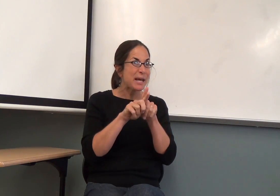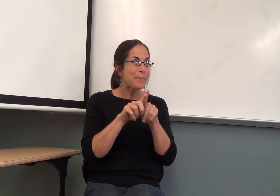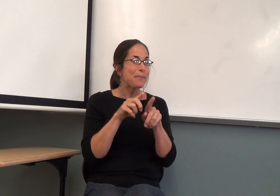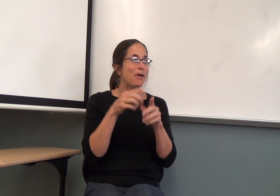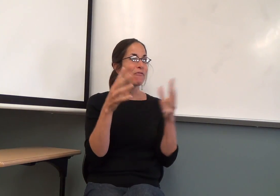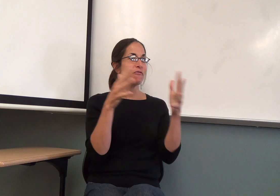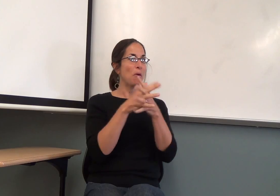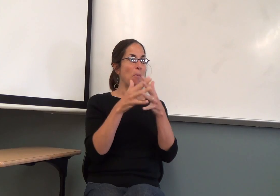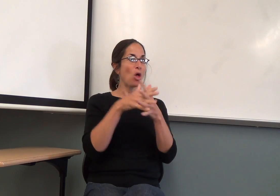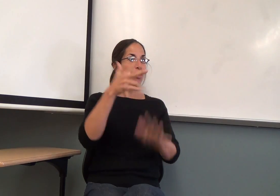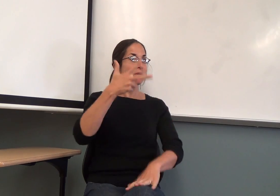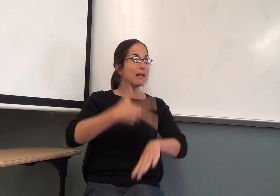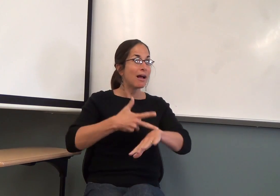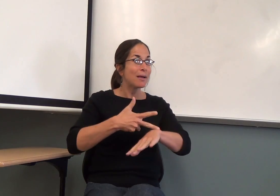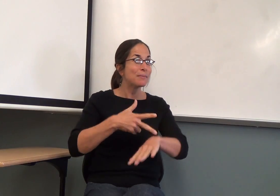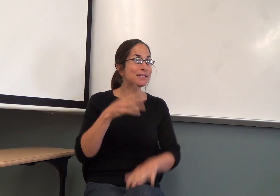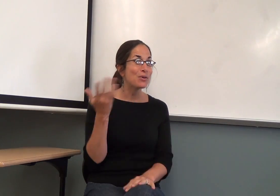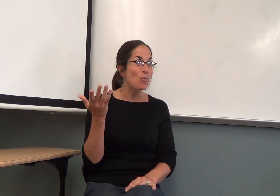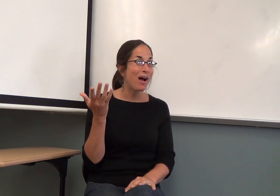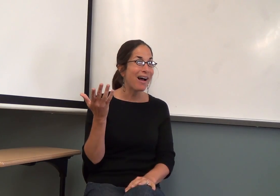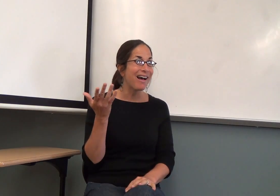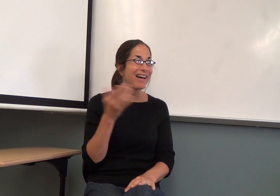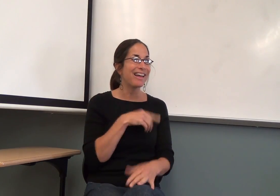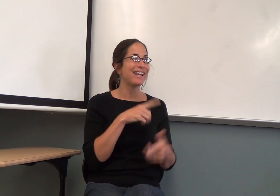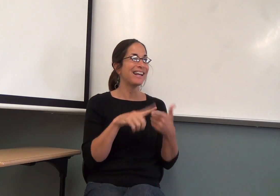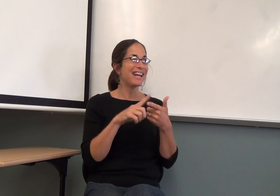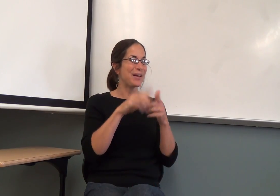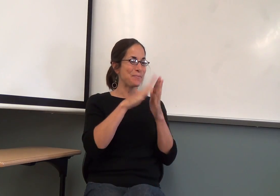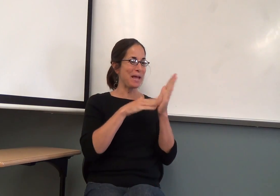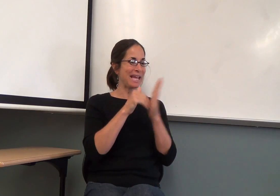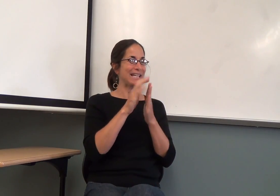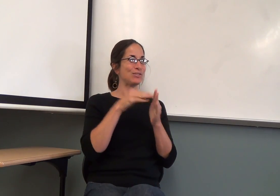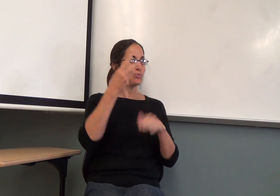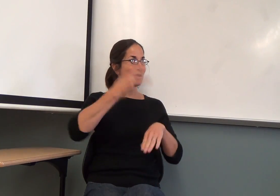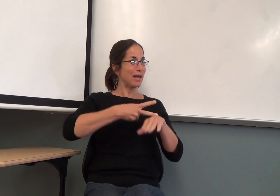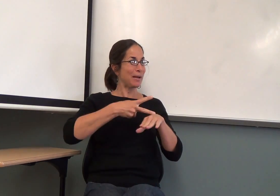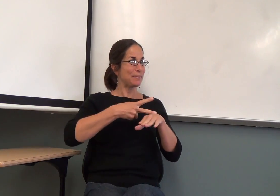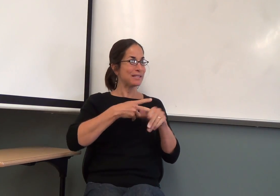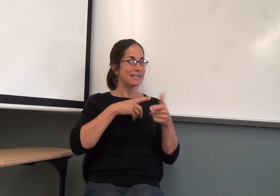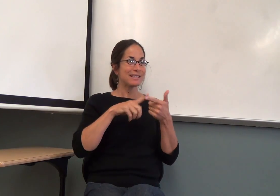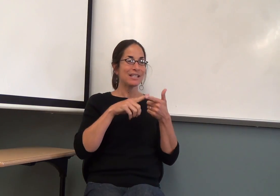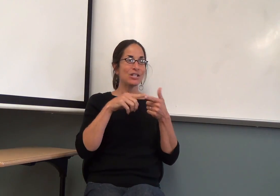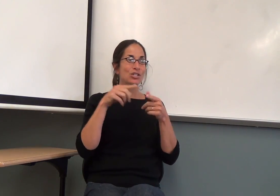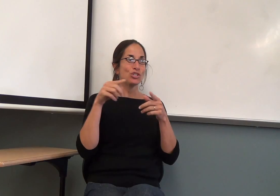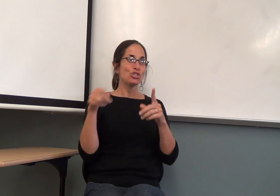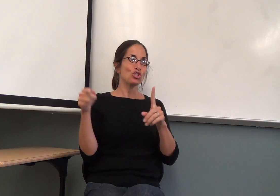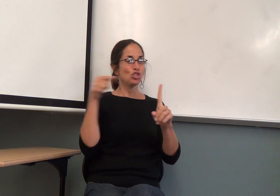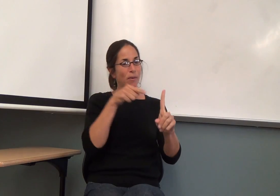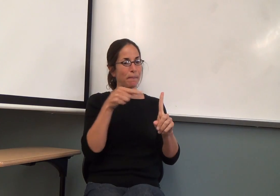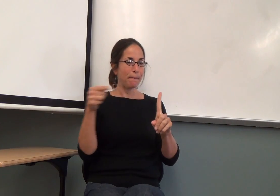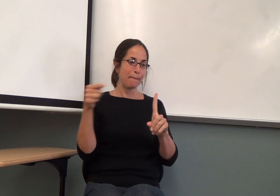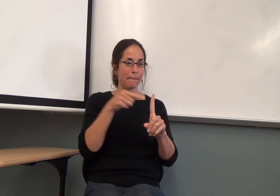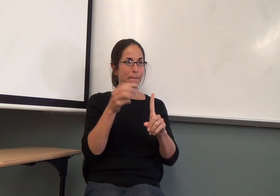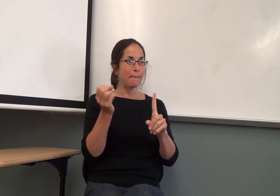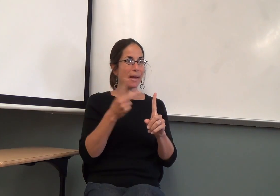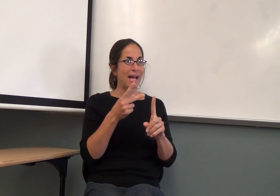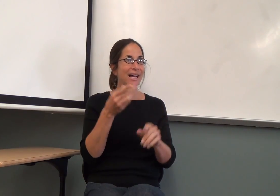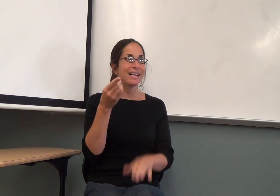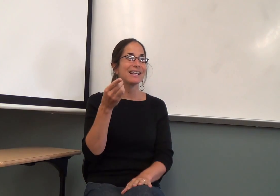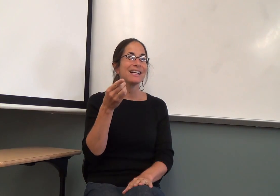football 3 times. You guys said paint twice. We just jumped back. Out of fairness, my son